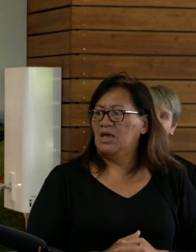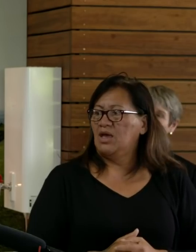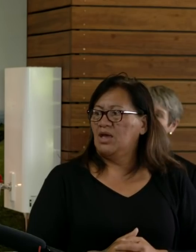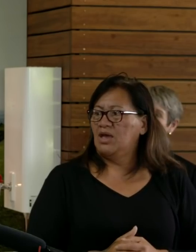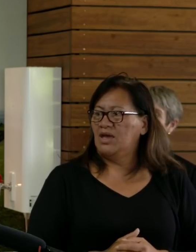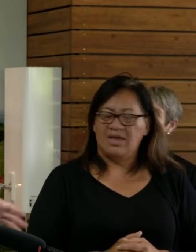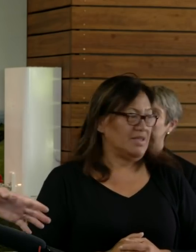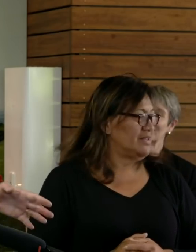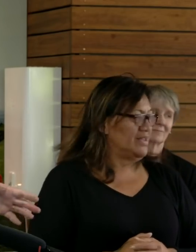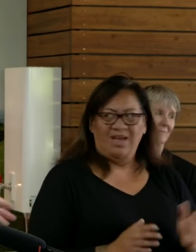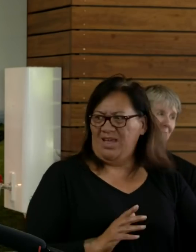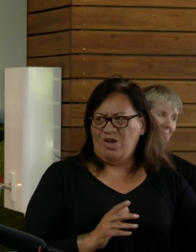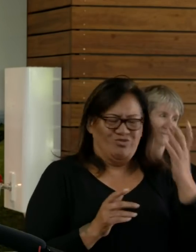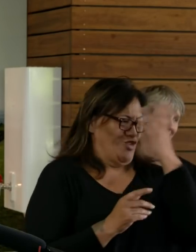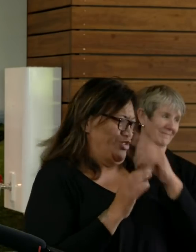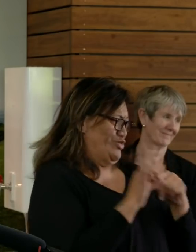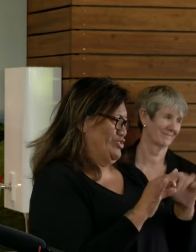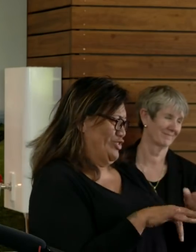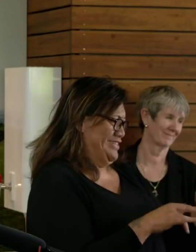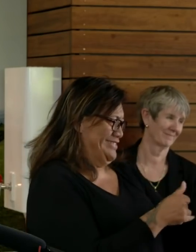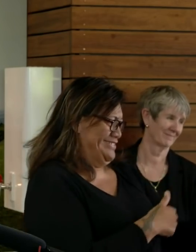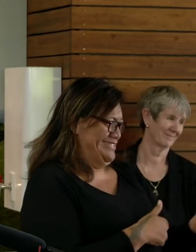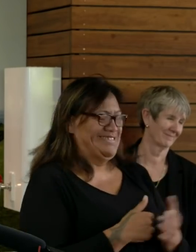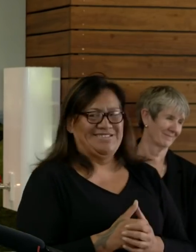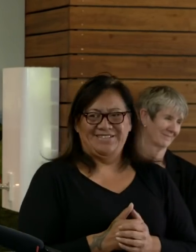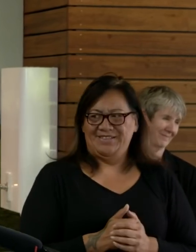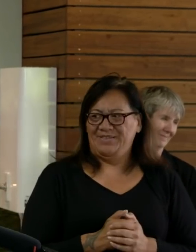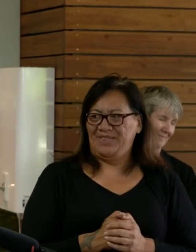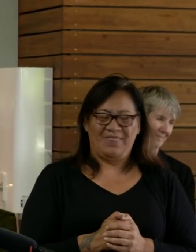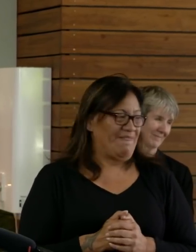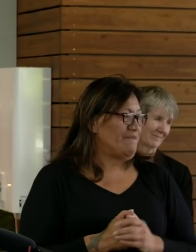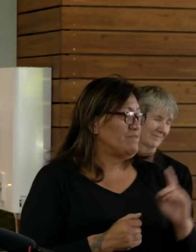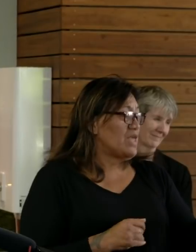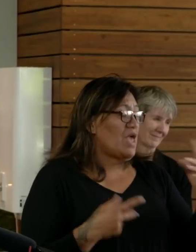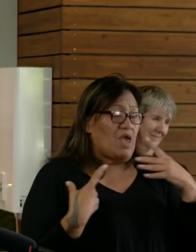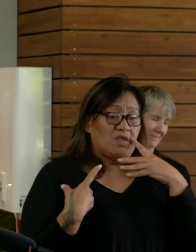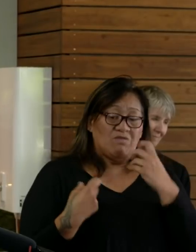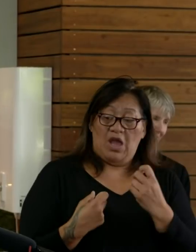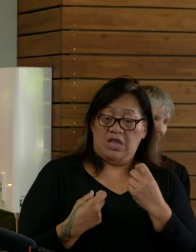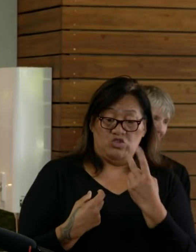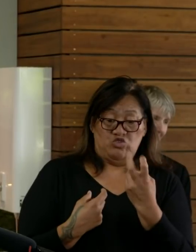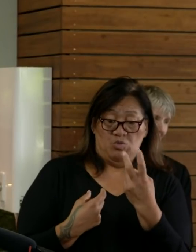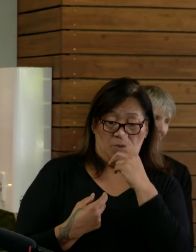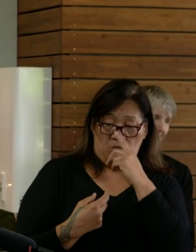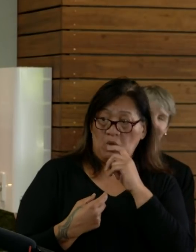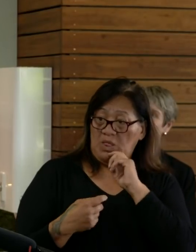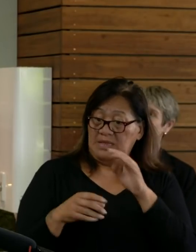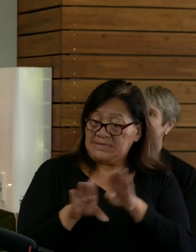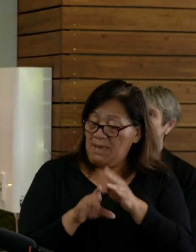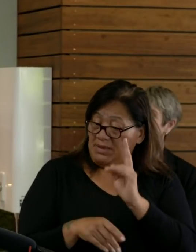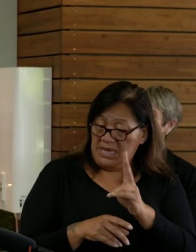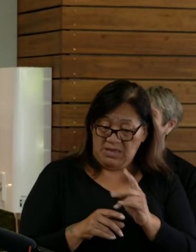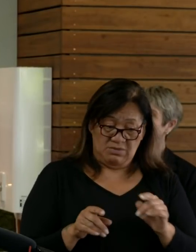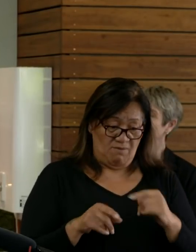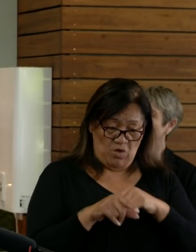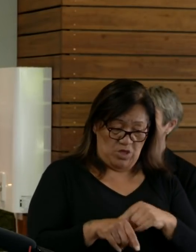Hold on, I'm getting a question over here that hasn't been answered. Sorry, if you did find the 2 other people on the island, would you run a similar operation that you